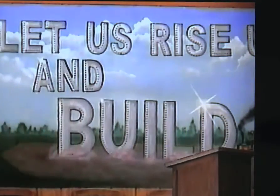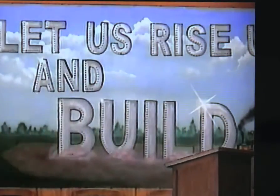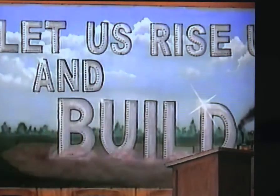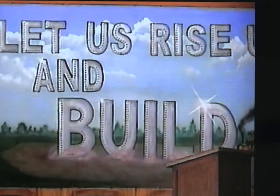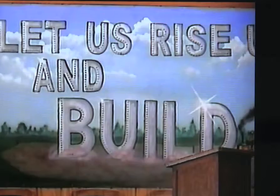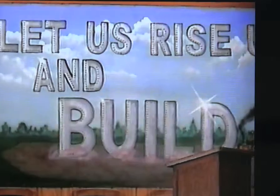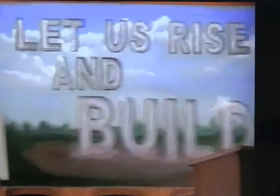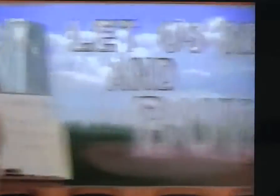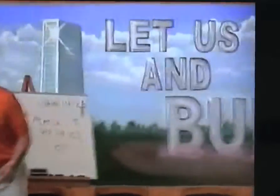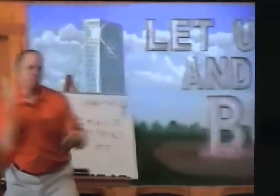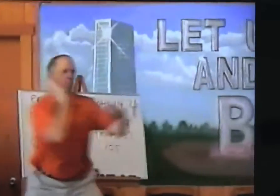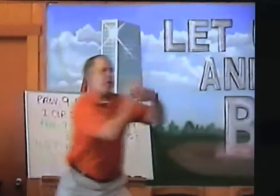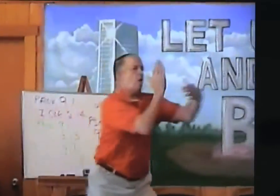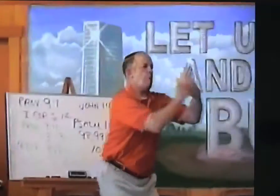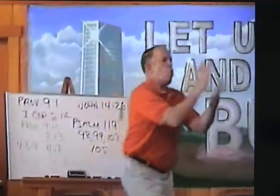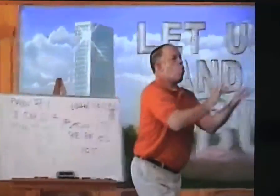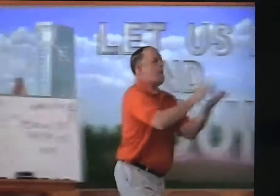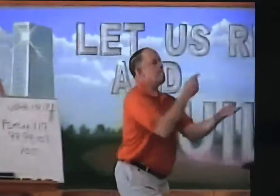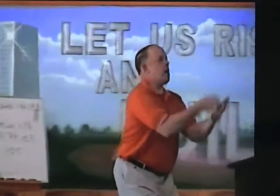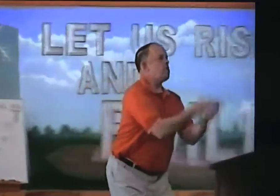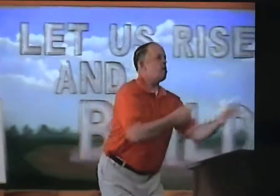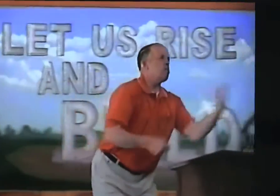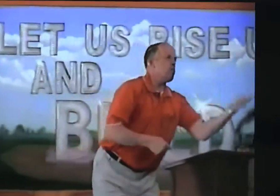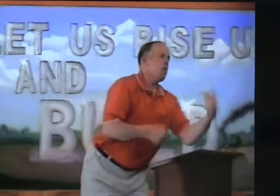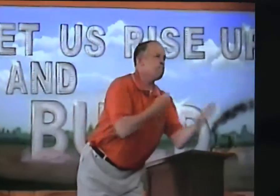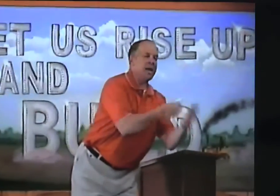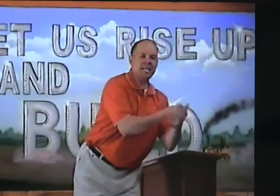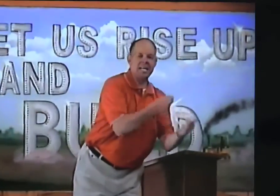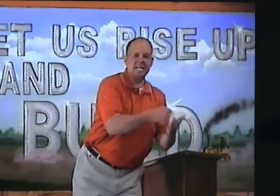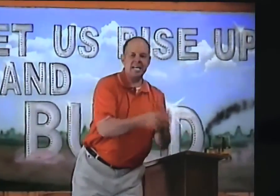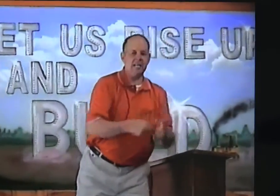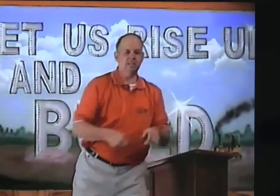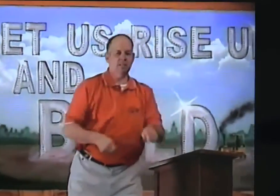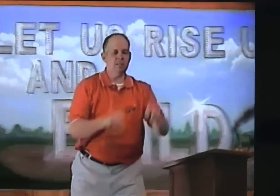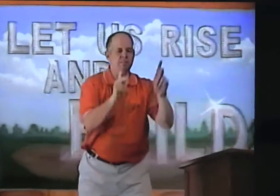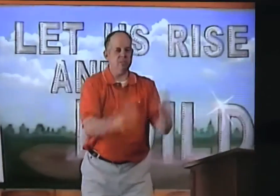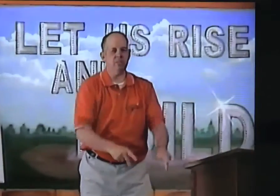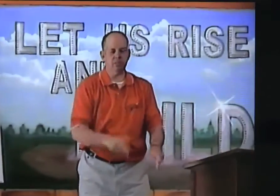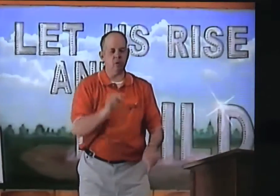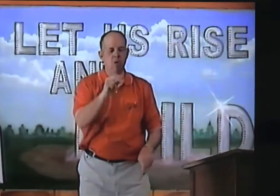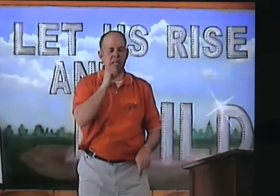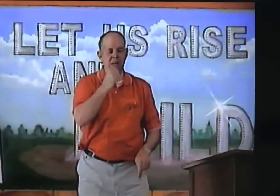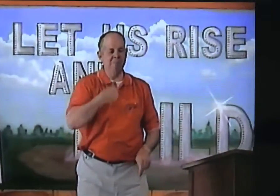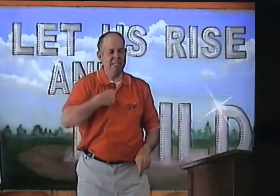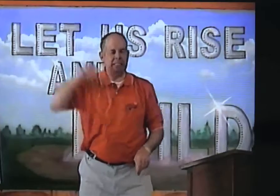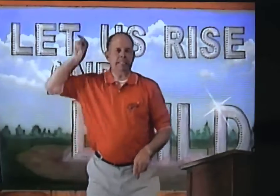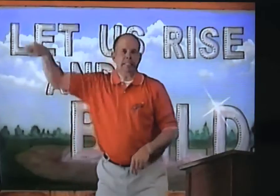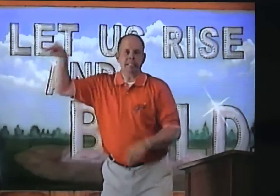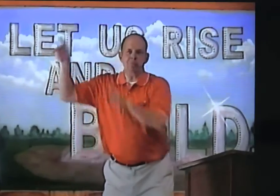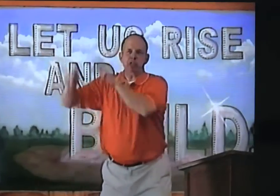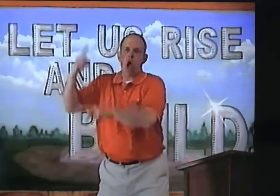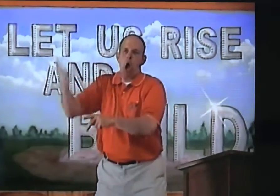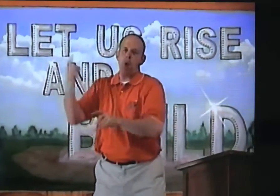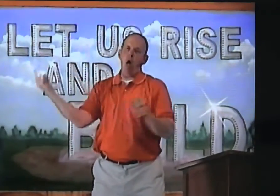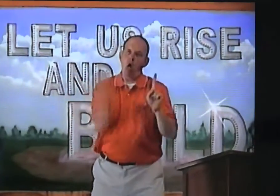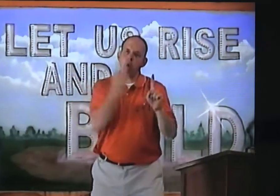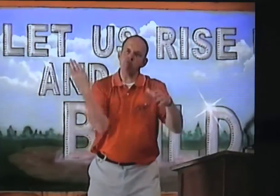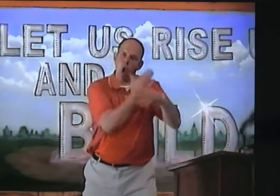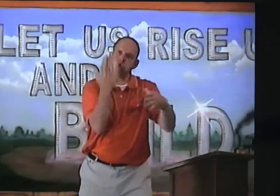He said, always bother money. Give me money, give me money, give me money. And that person wouldn't tell me, but he always